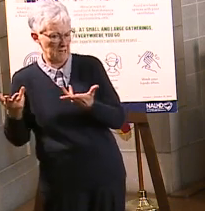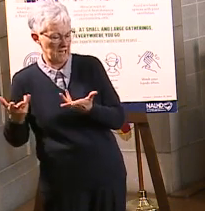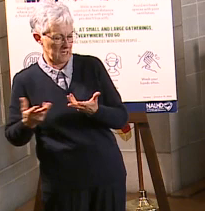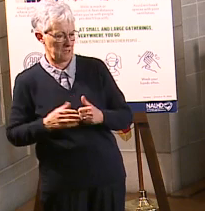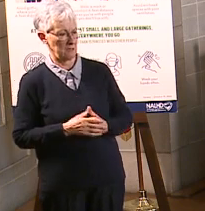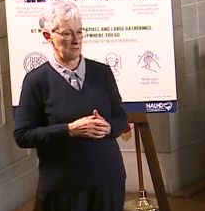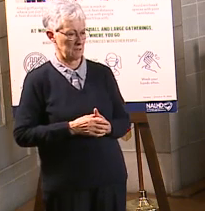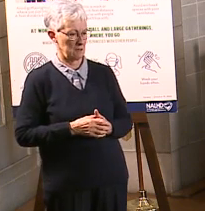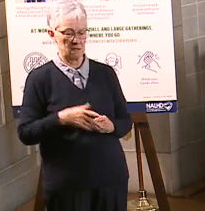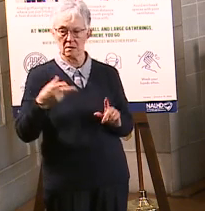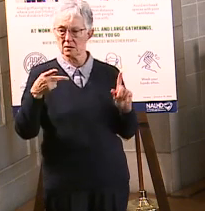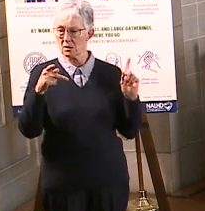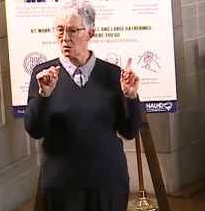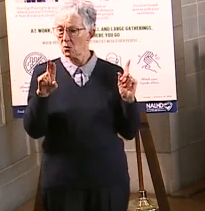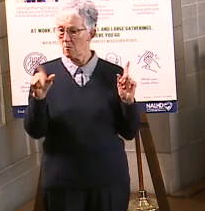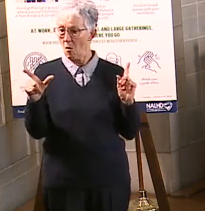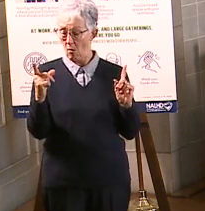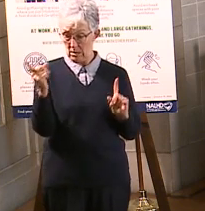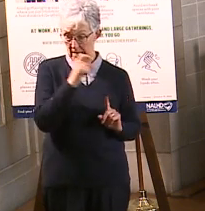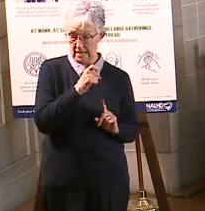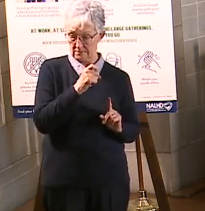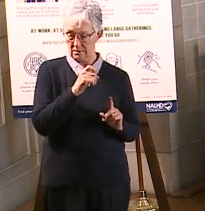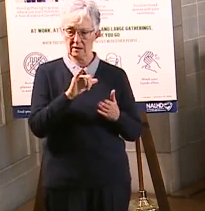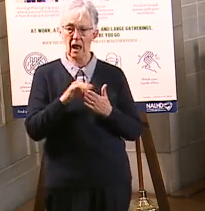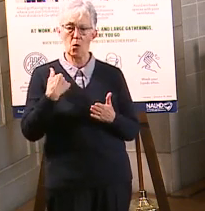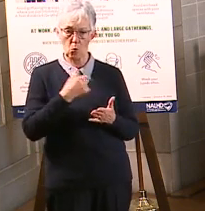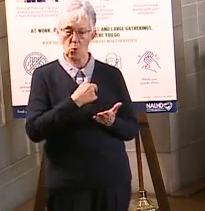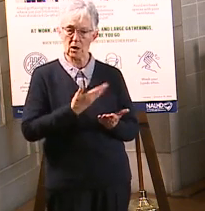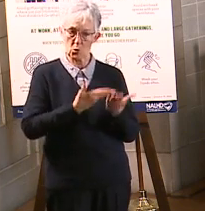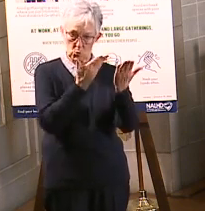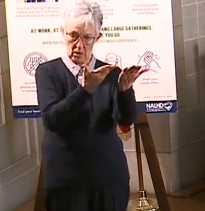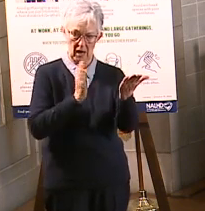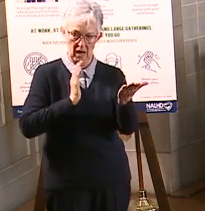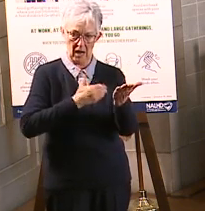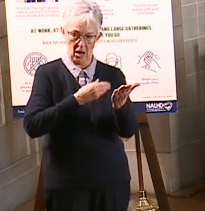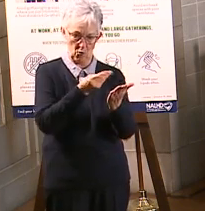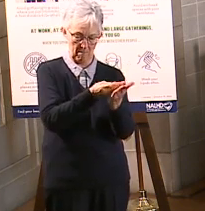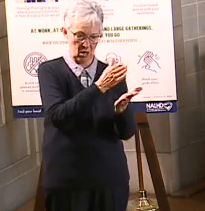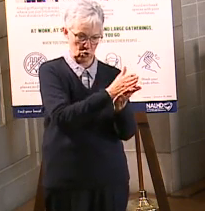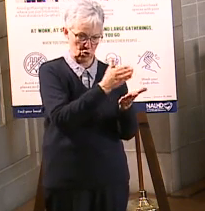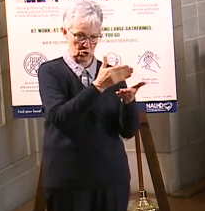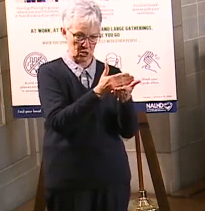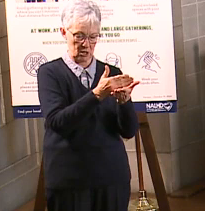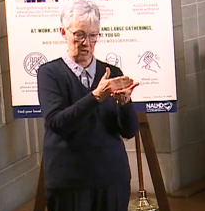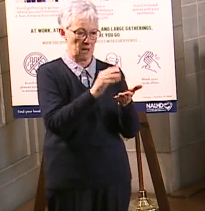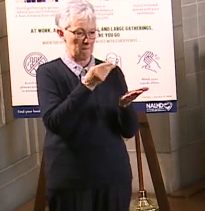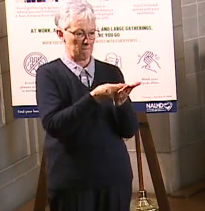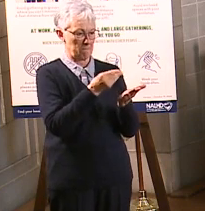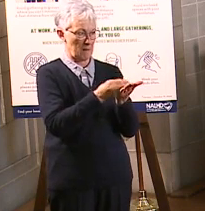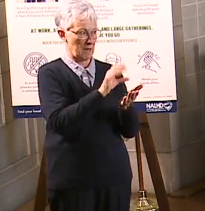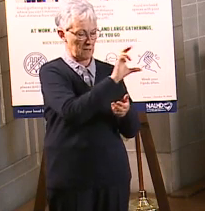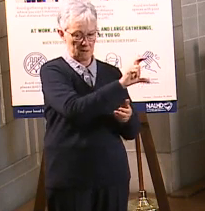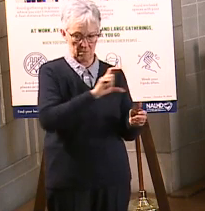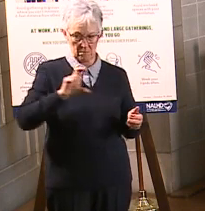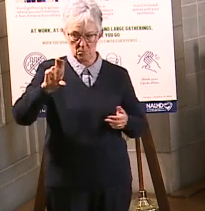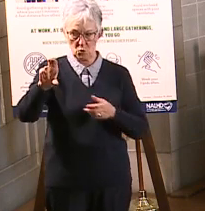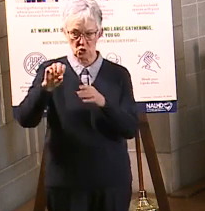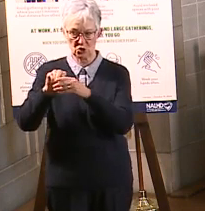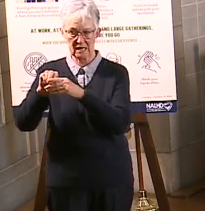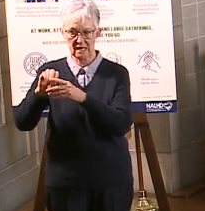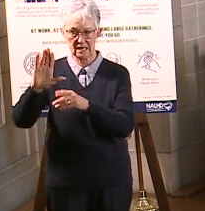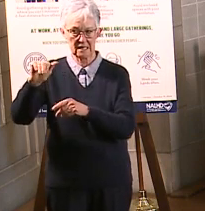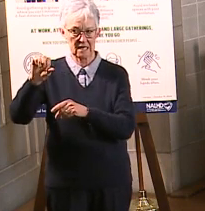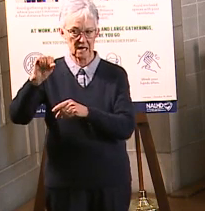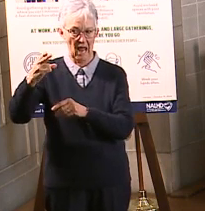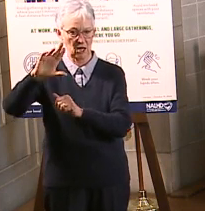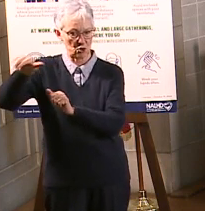is a recommendation that we made in our budget to move money into the cash reserve in this fiscal year in